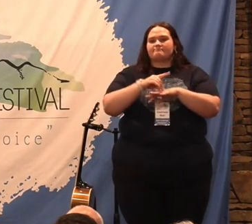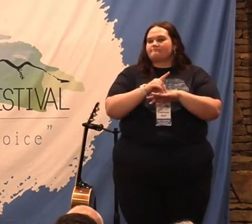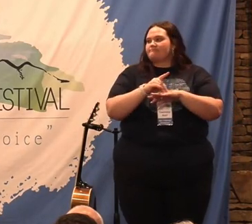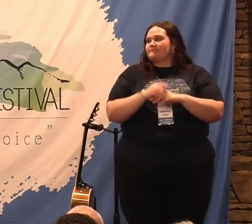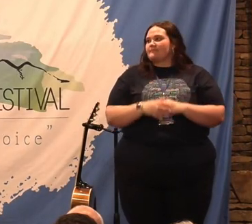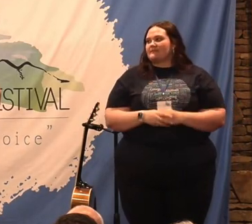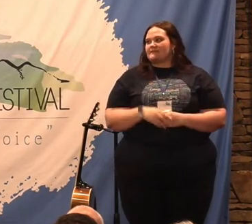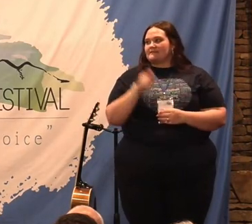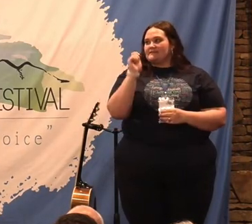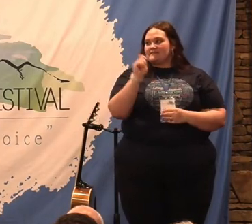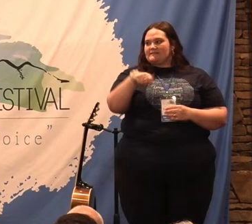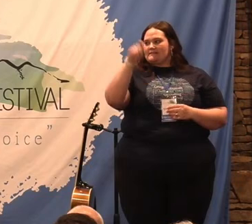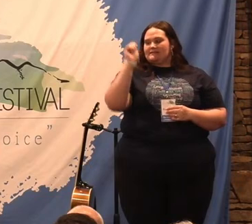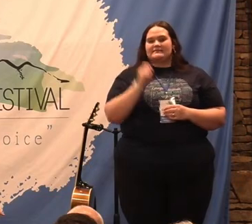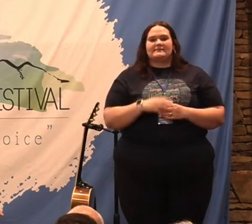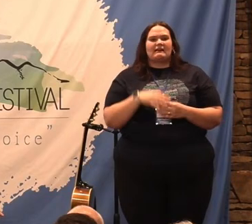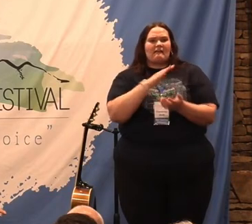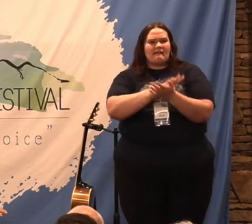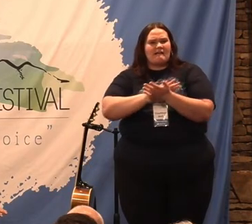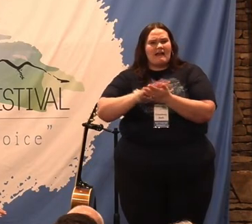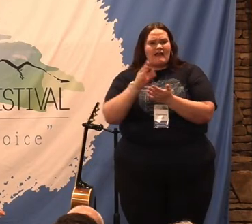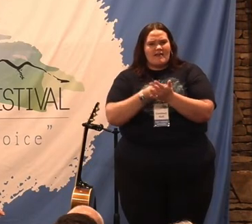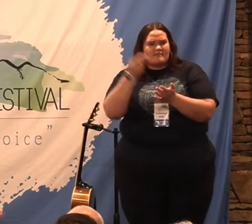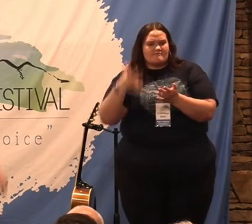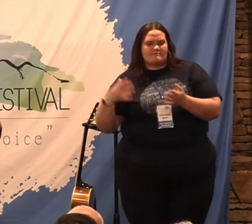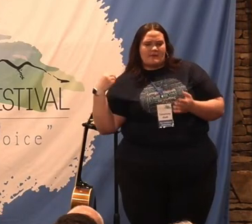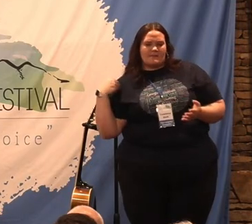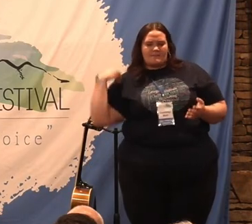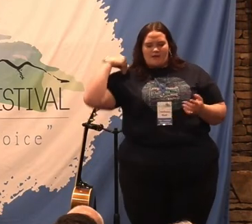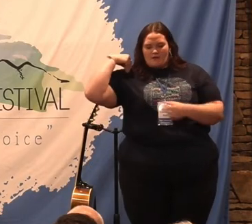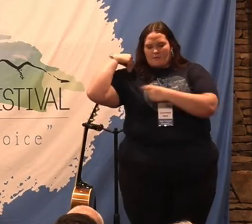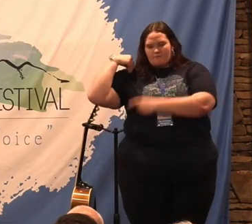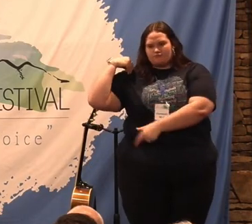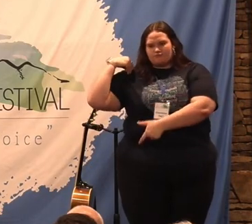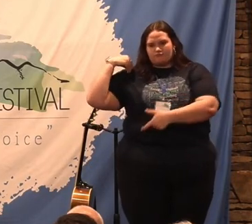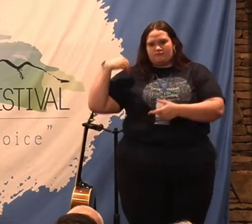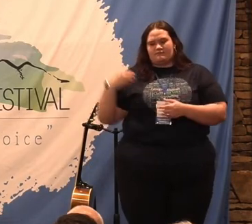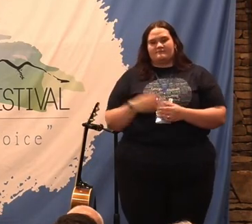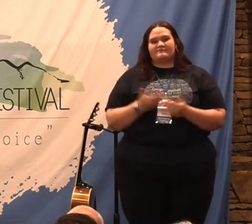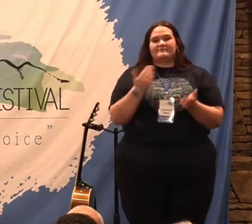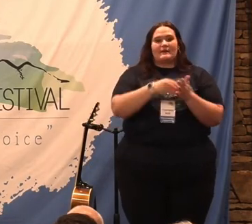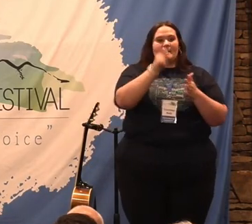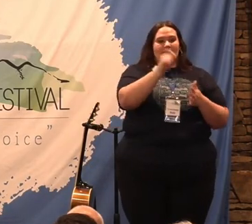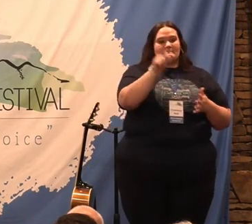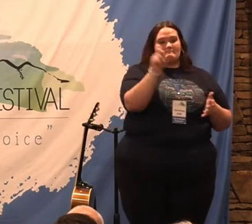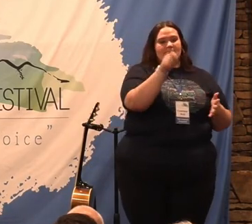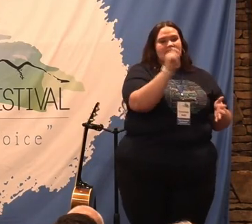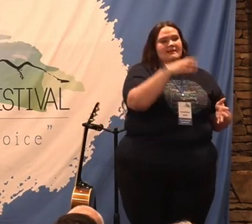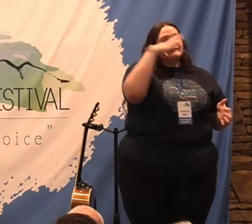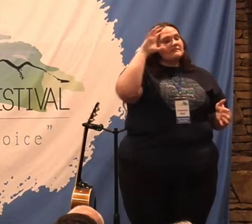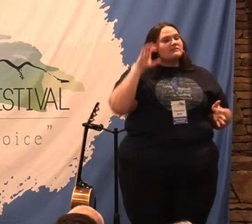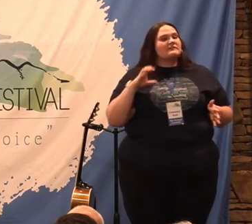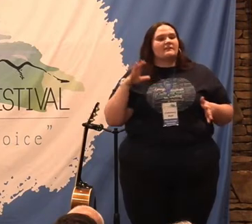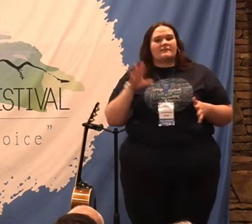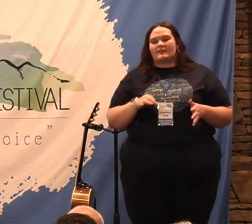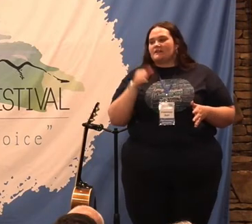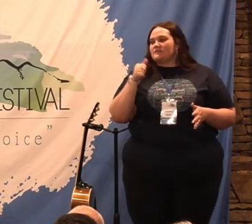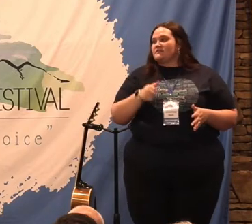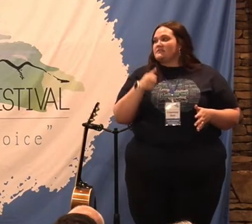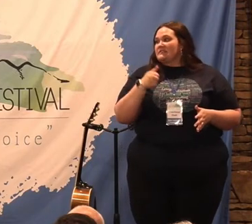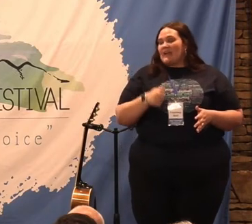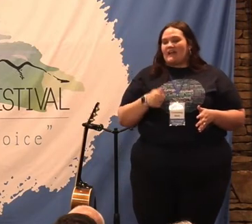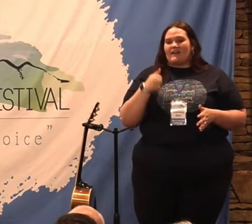Ding! Gucci bag hung off her shoulders. Bibbidi-bobbidi-boo! Cinderella found herself teetering